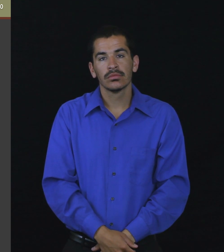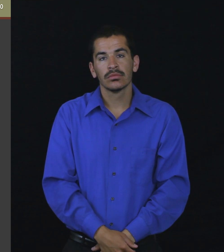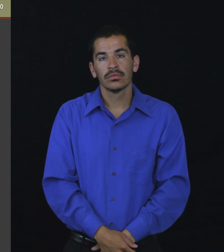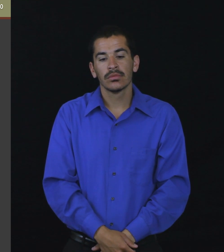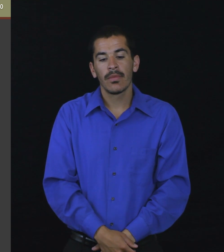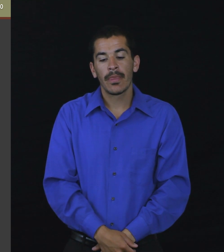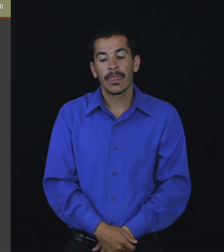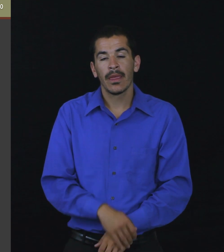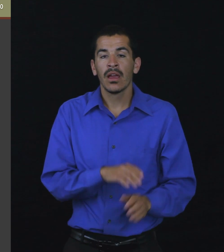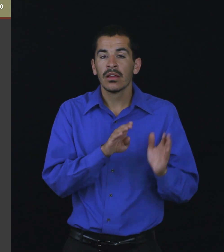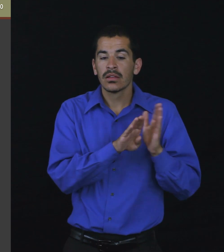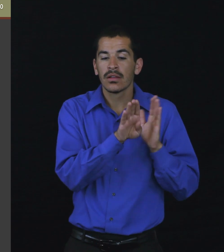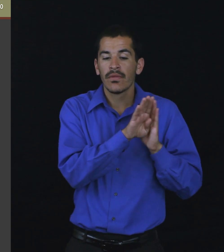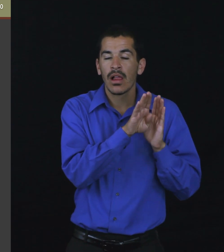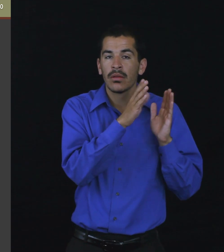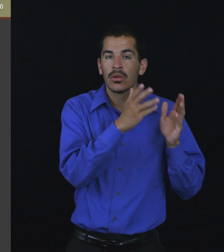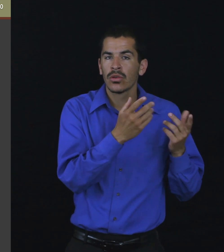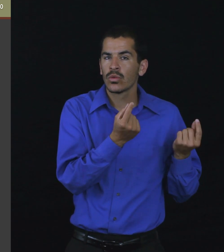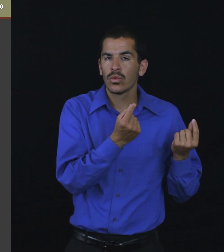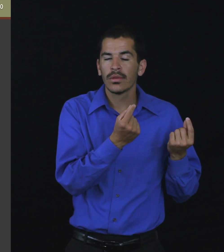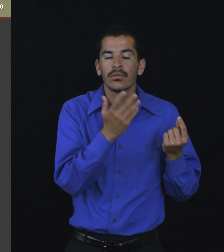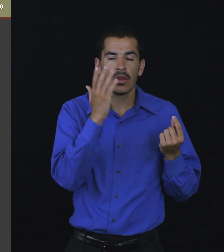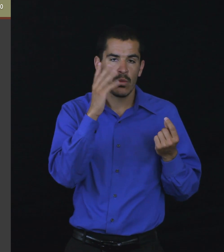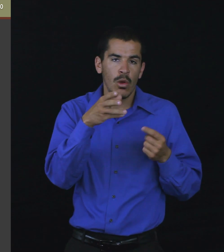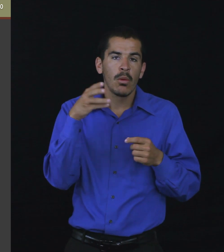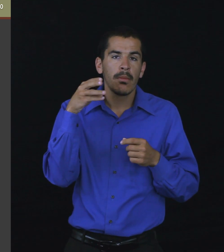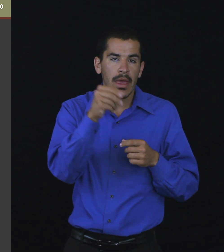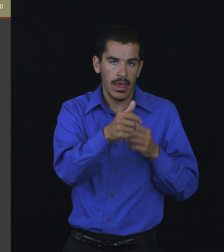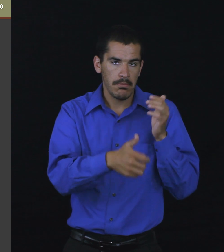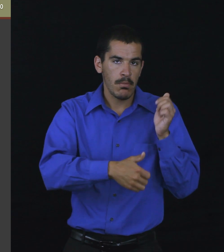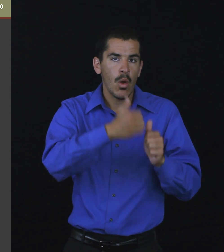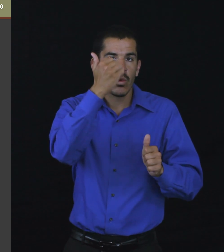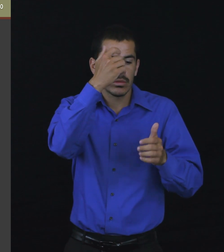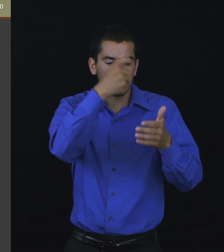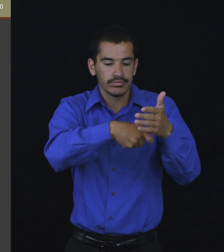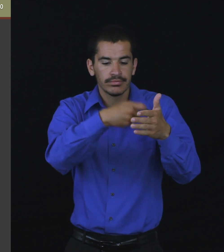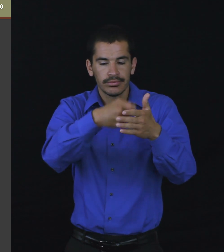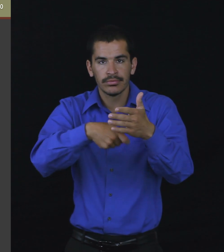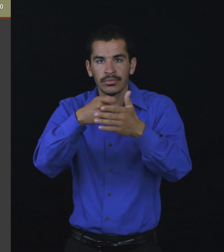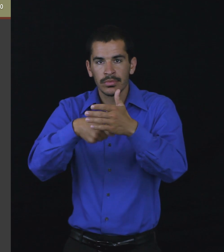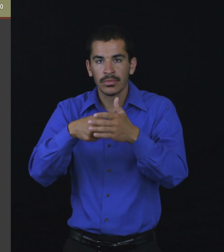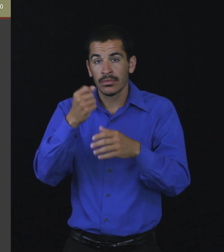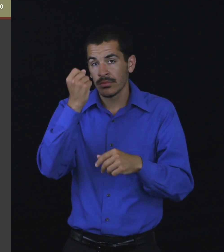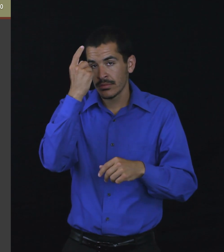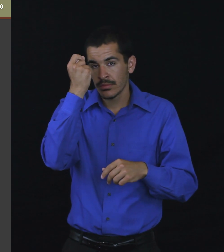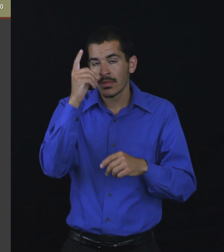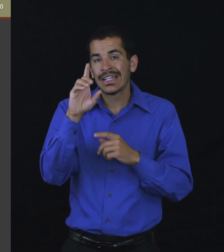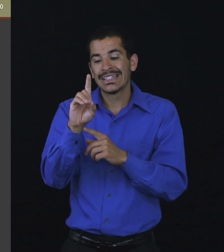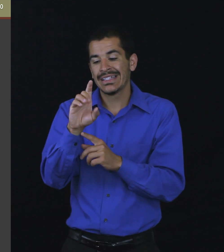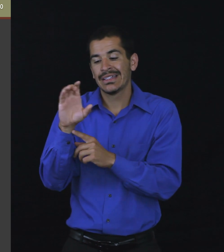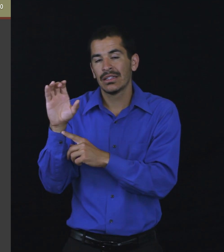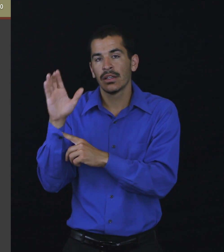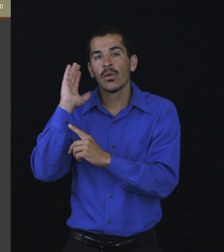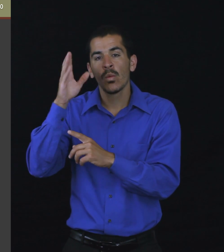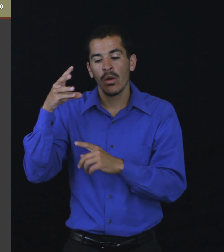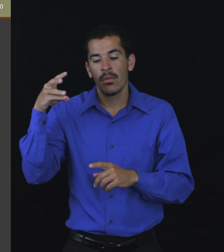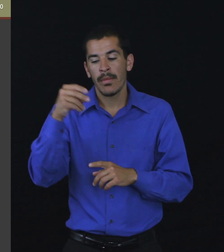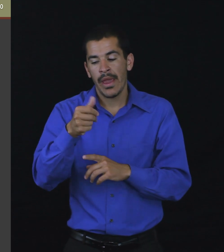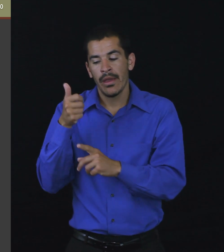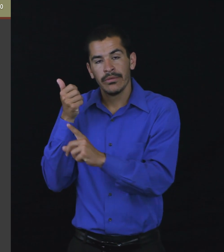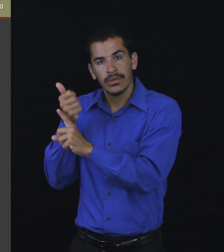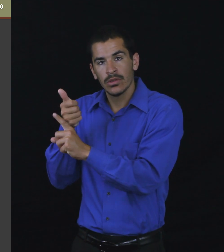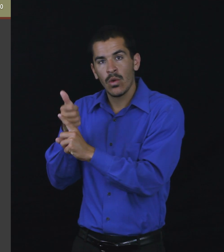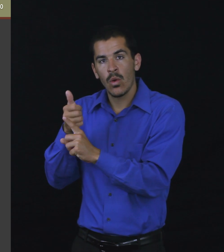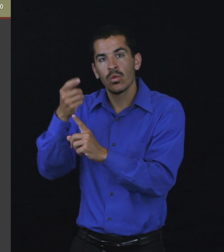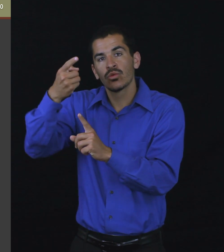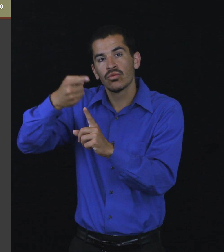The developer pays most of the costs, but DCC will pay its own rent and will pay